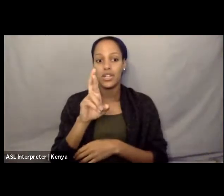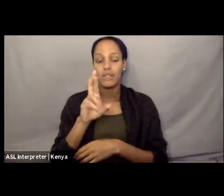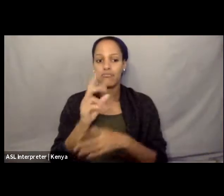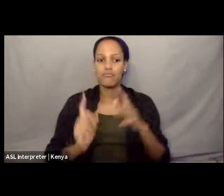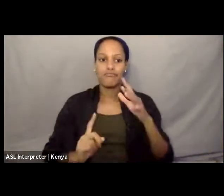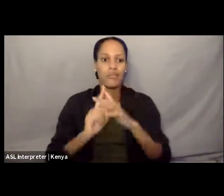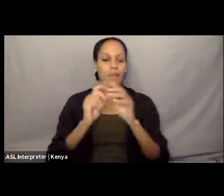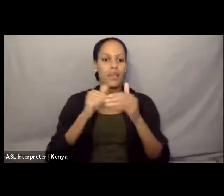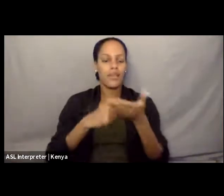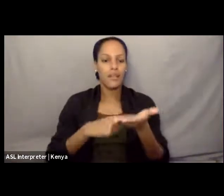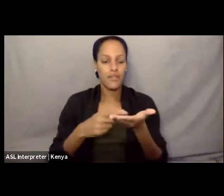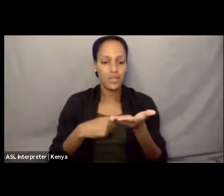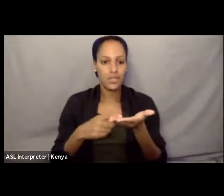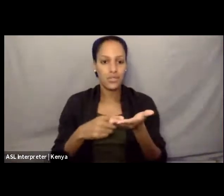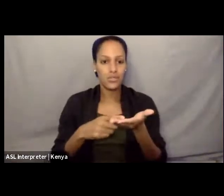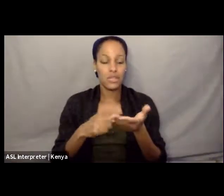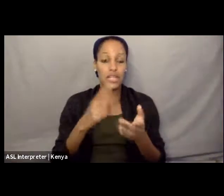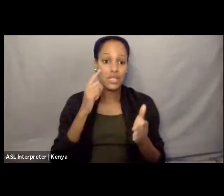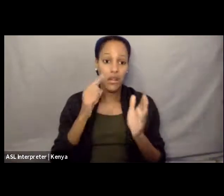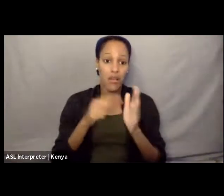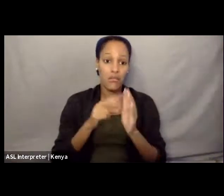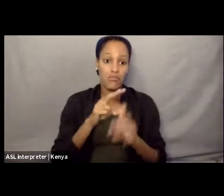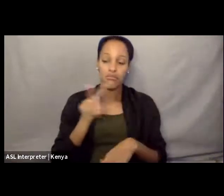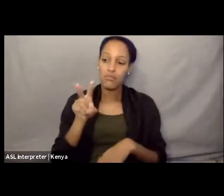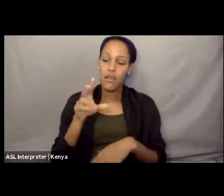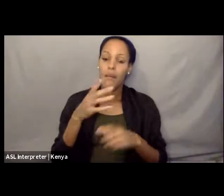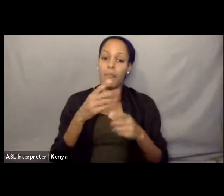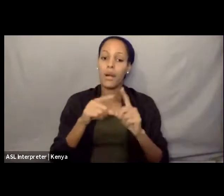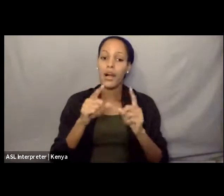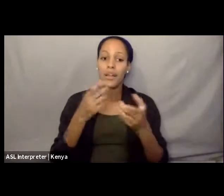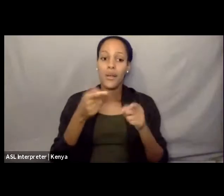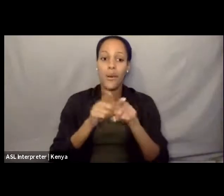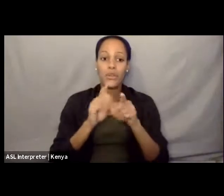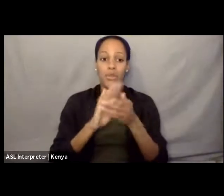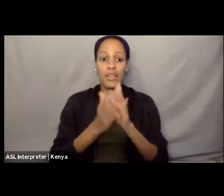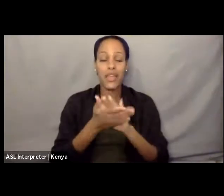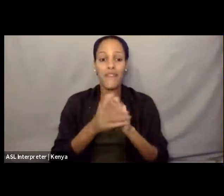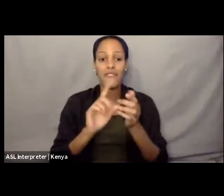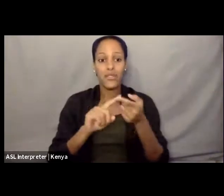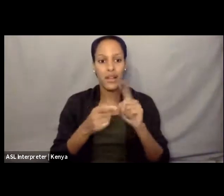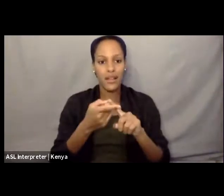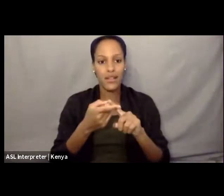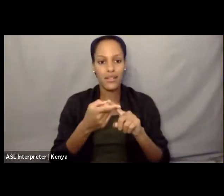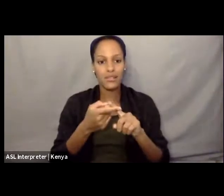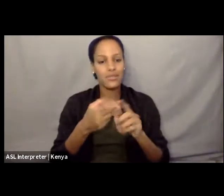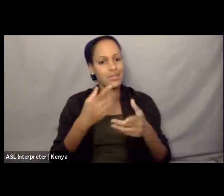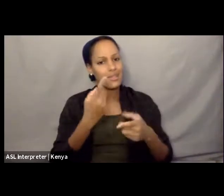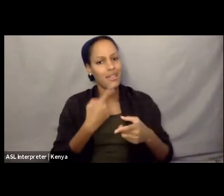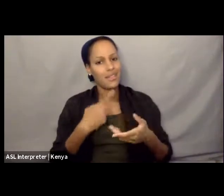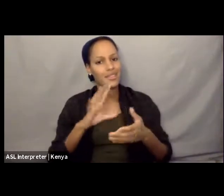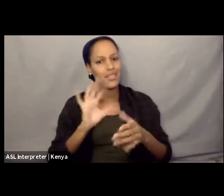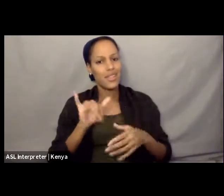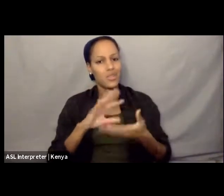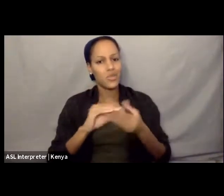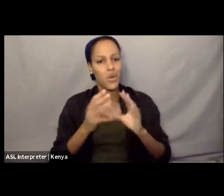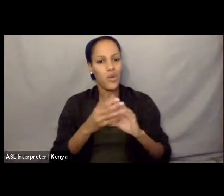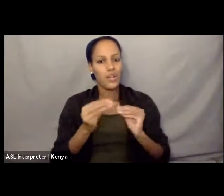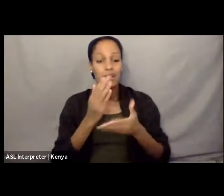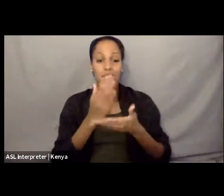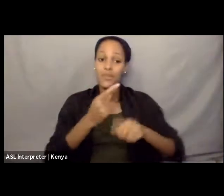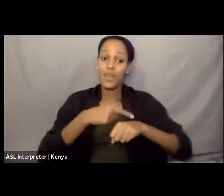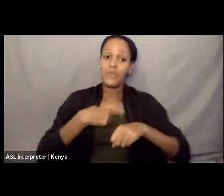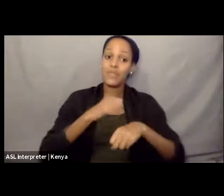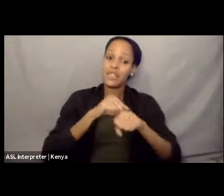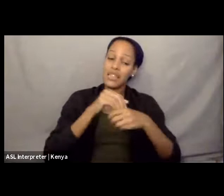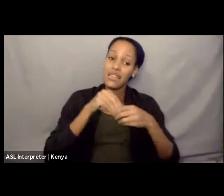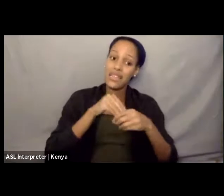not only had he seen them, he'd become friends with them, such that sometimes he'd be working in his shed, getting his